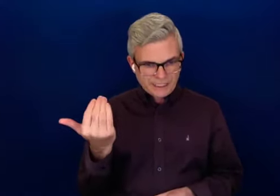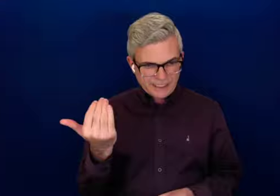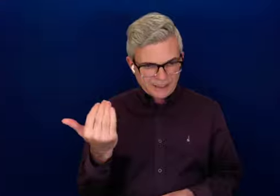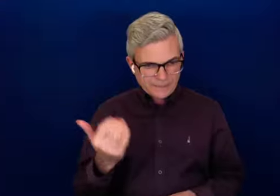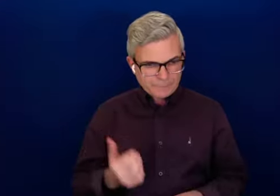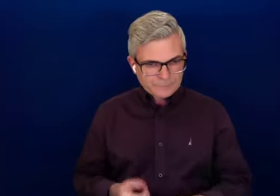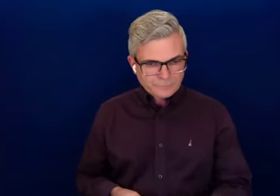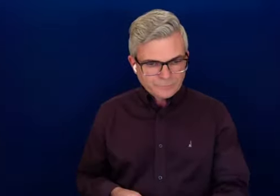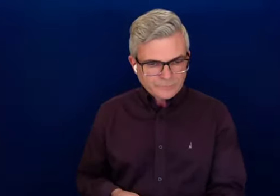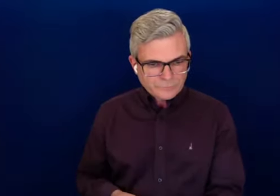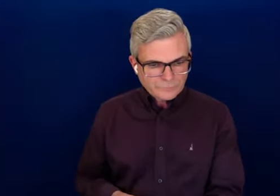615.